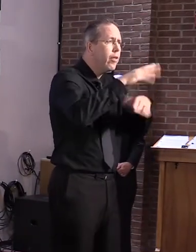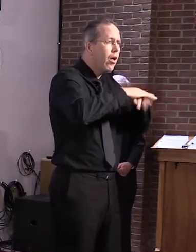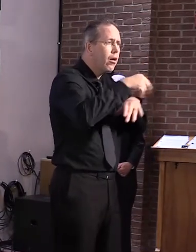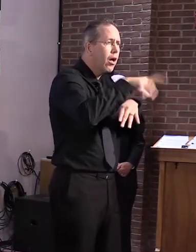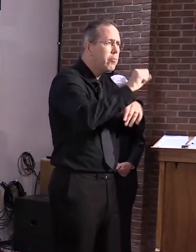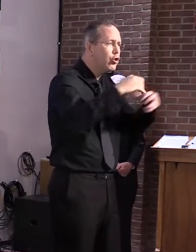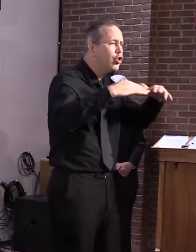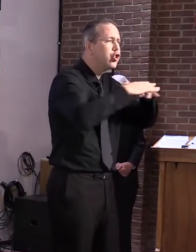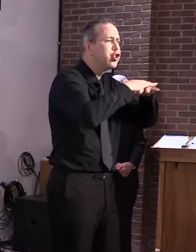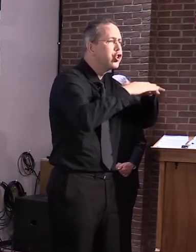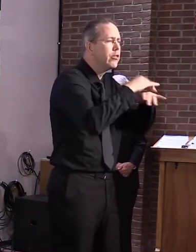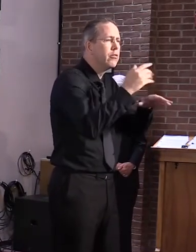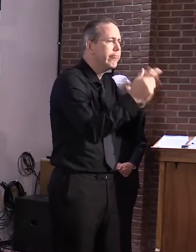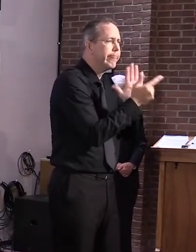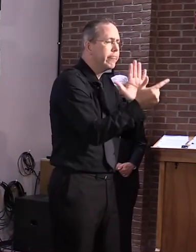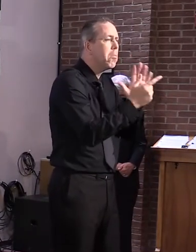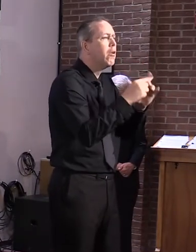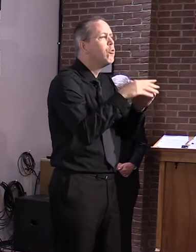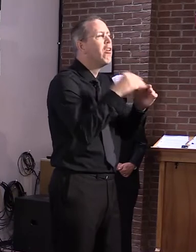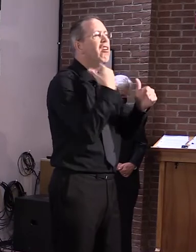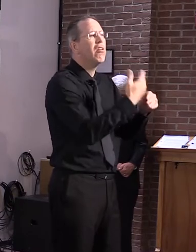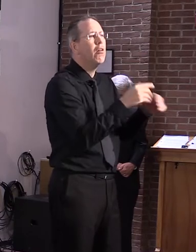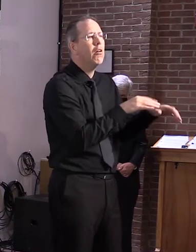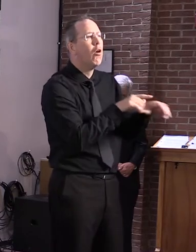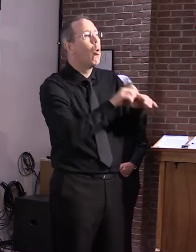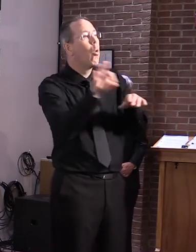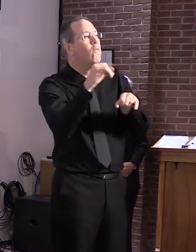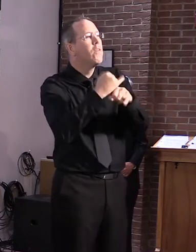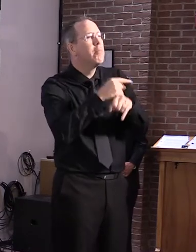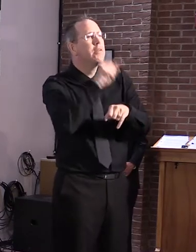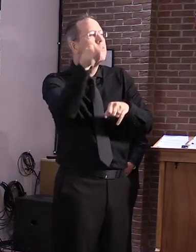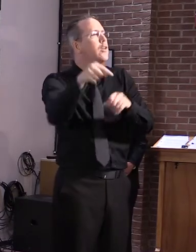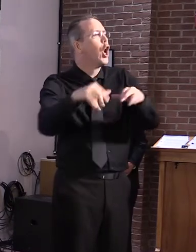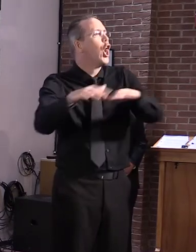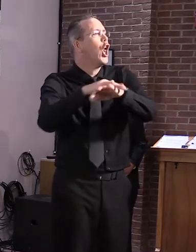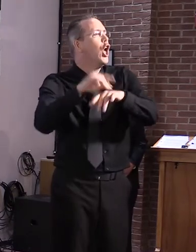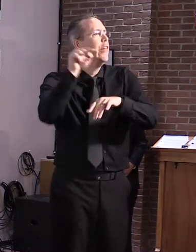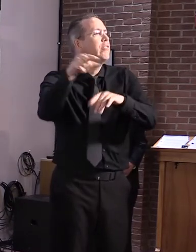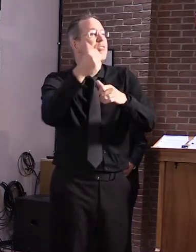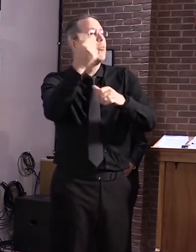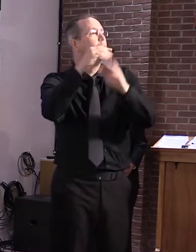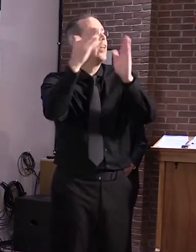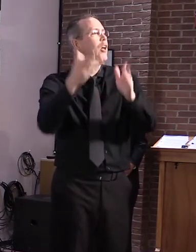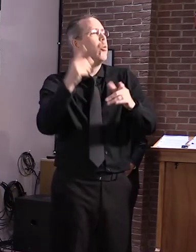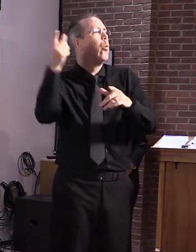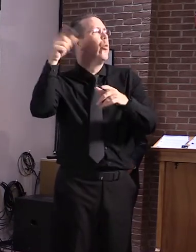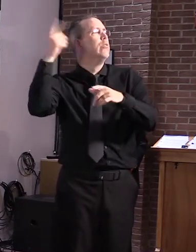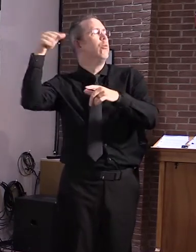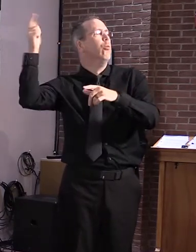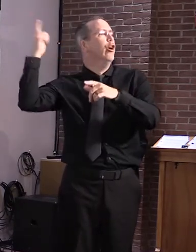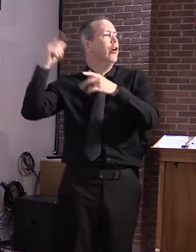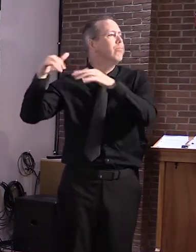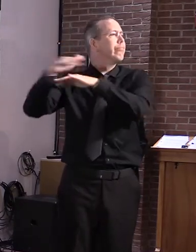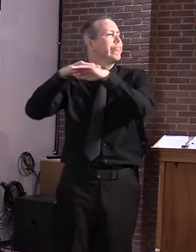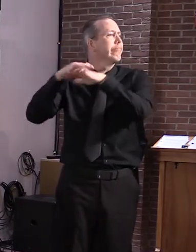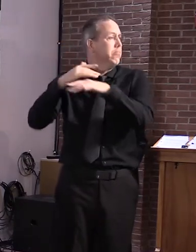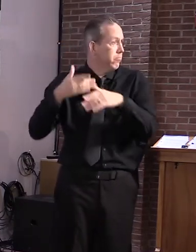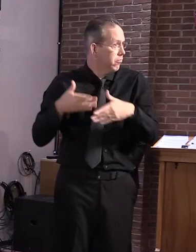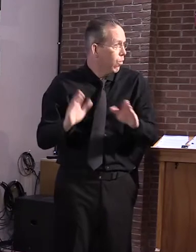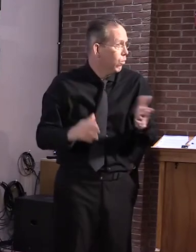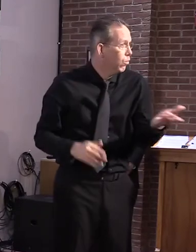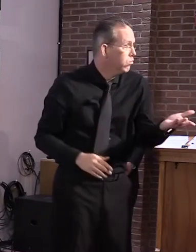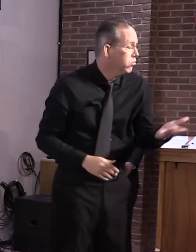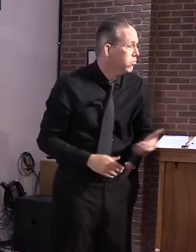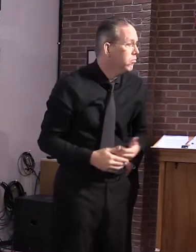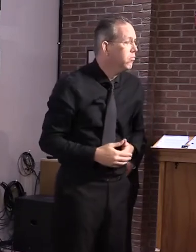The institutions don't have any legal authority over their students when they're not on their campus. Could this be